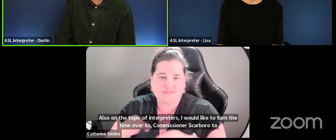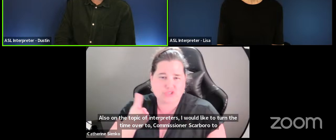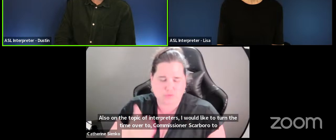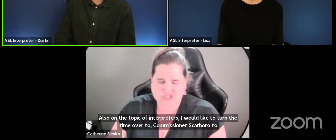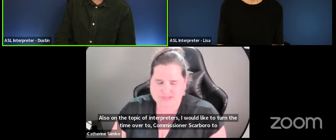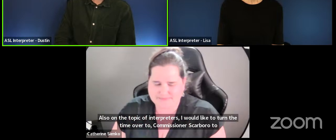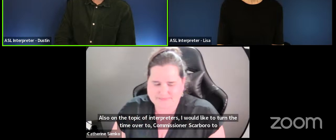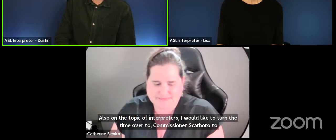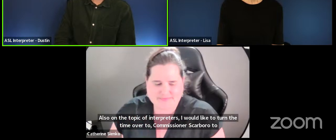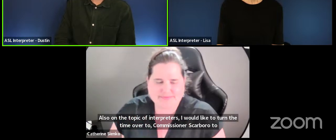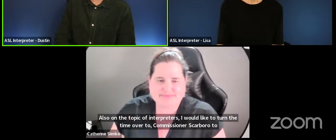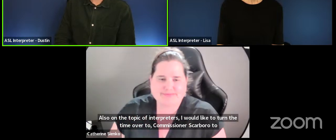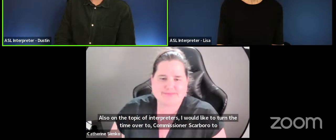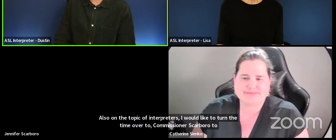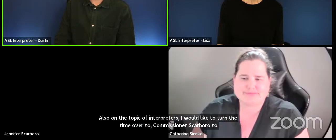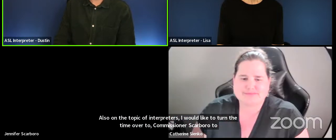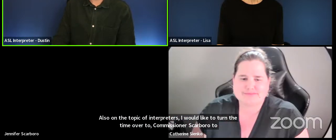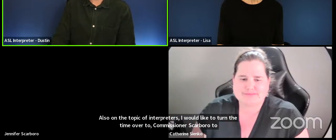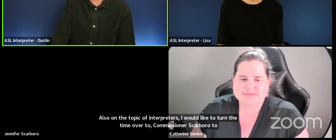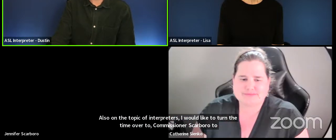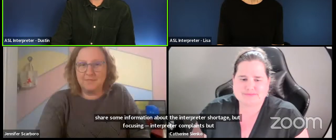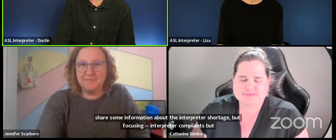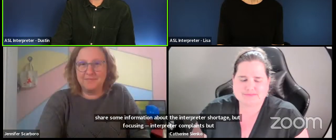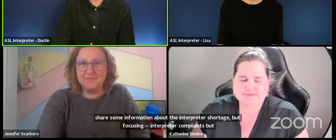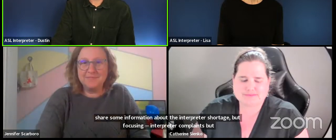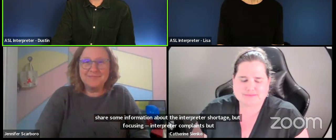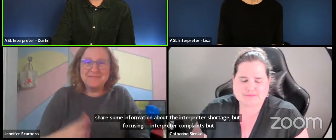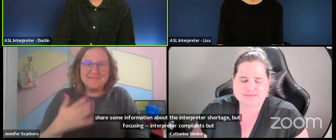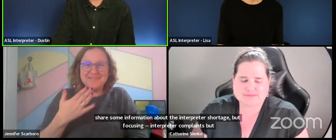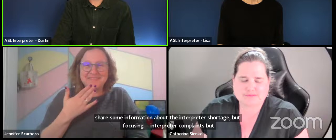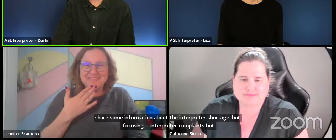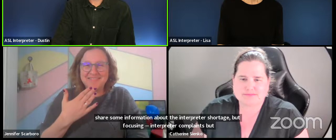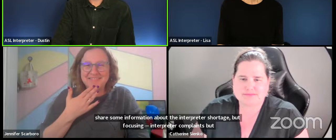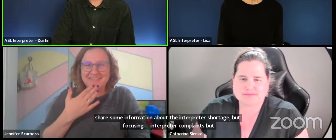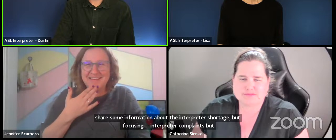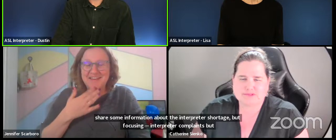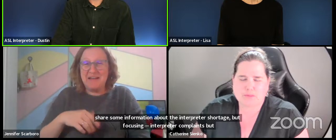agencies. Can I turn that over to you?